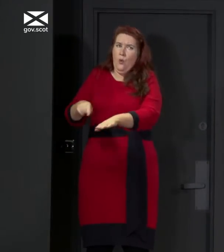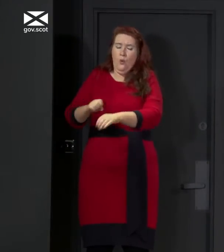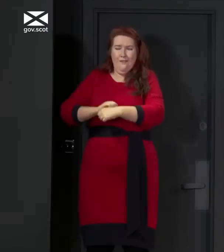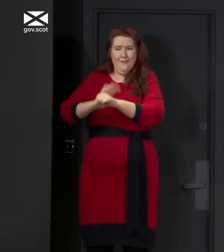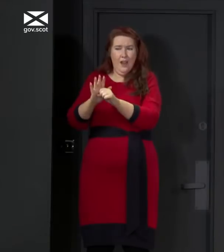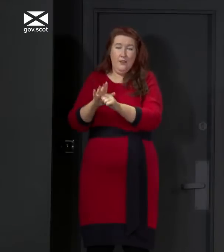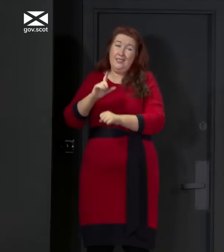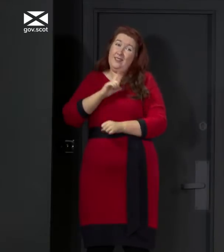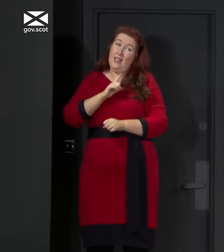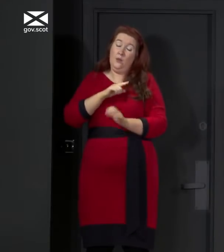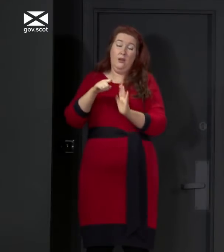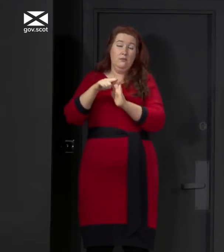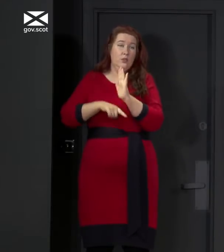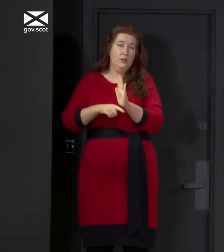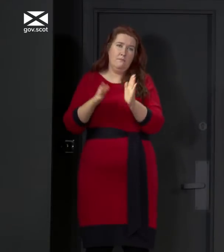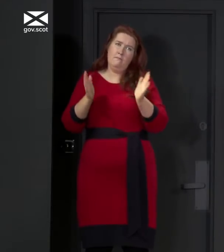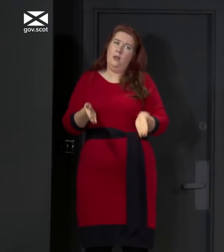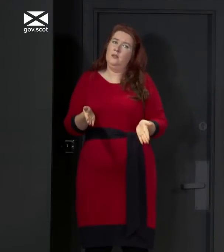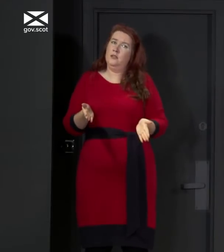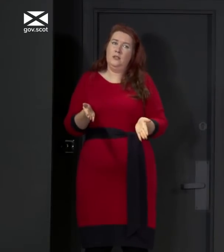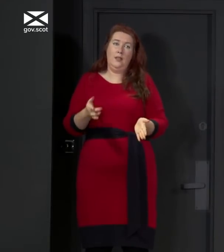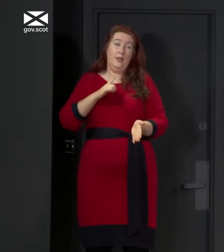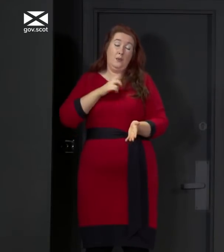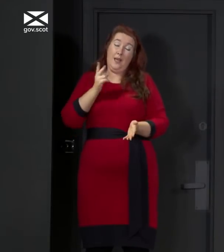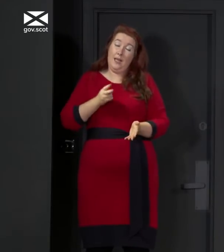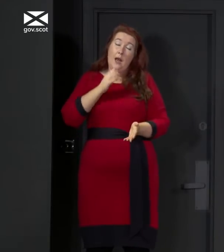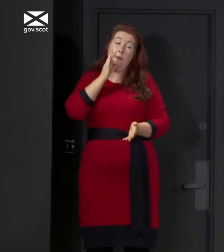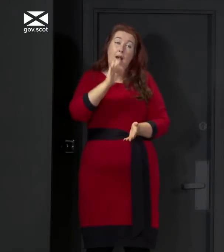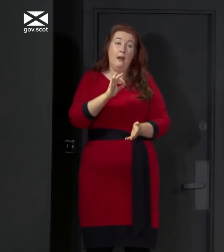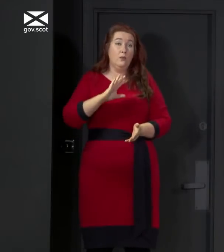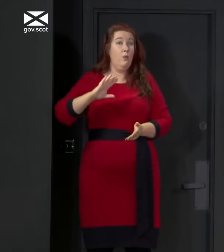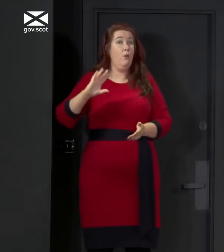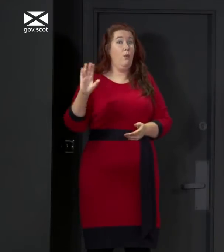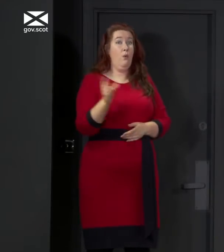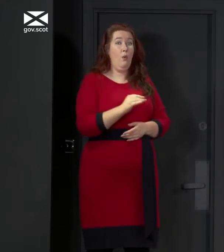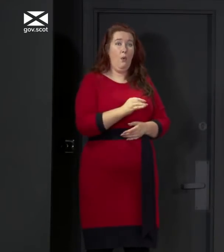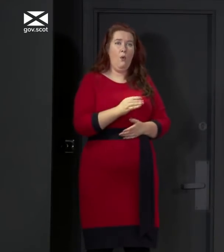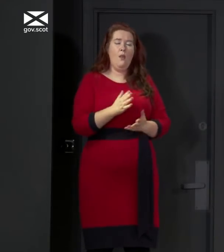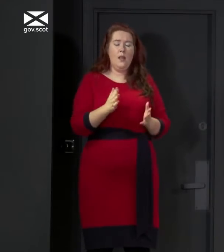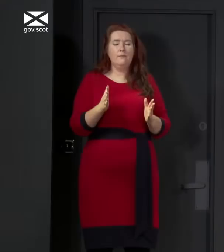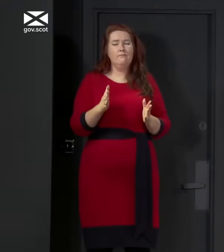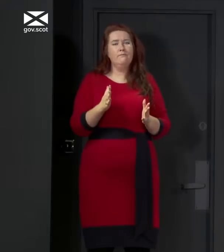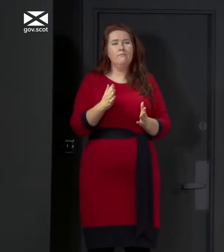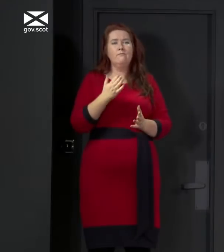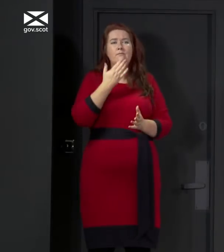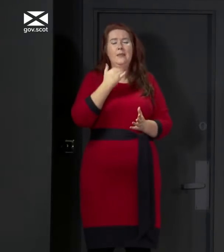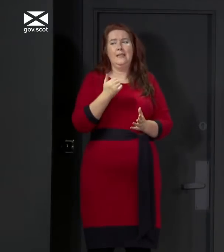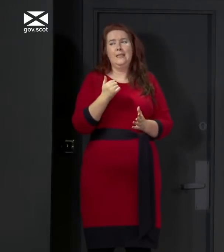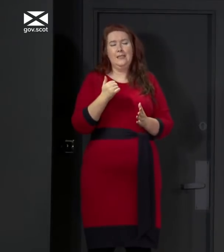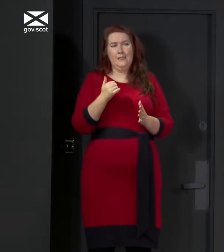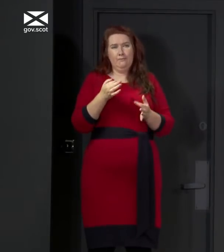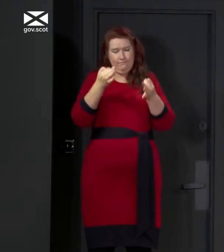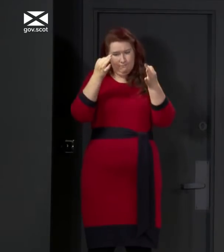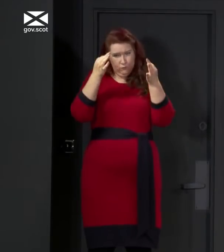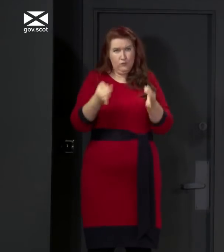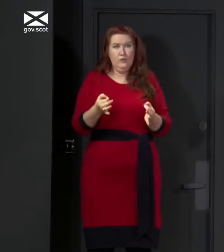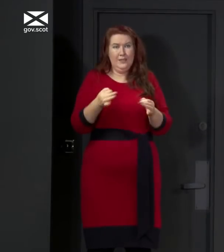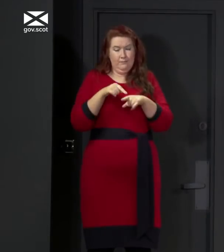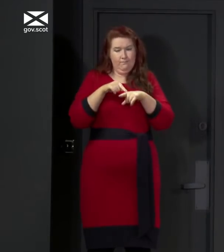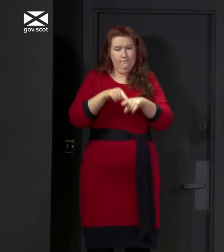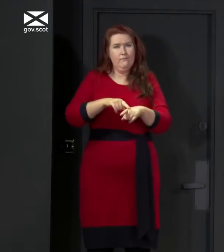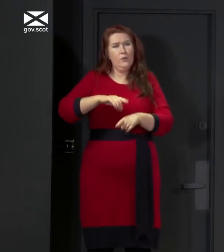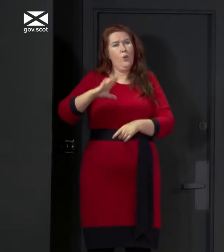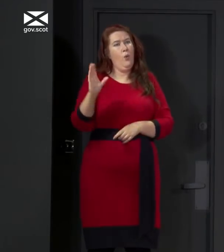these measures are essential, and it's why, again, I must ask everybody to really rigorously abide by all of